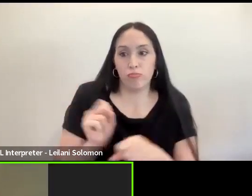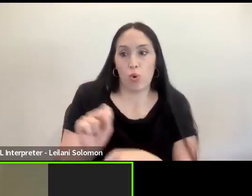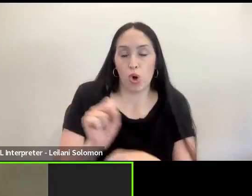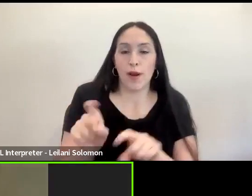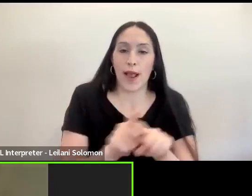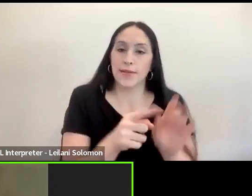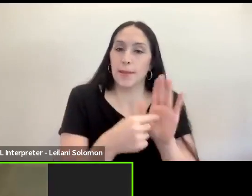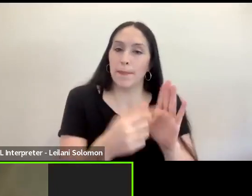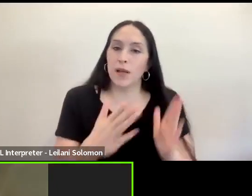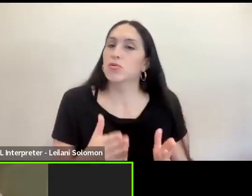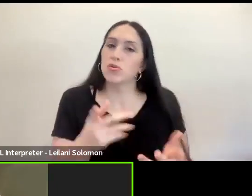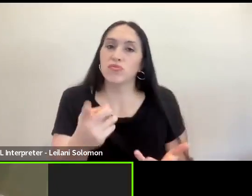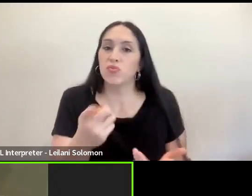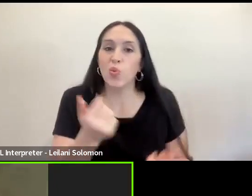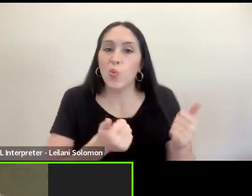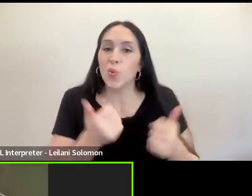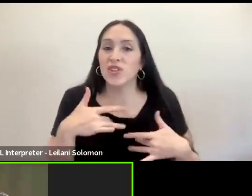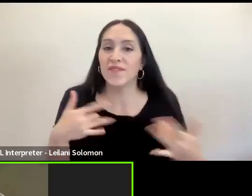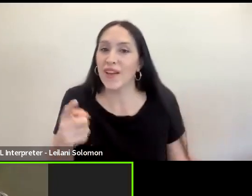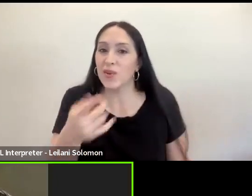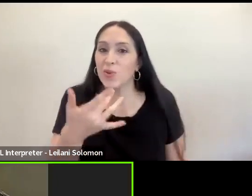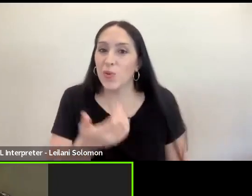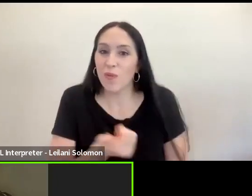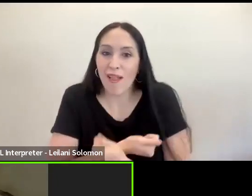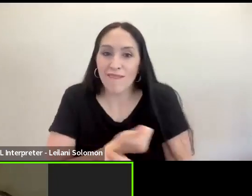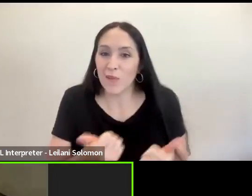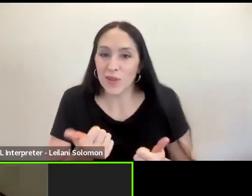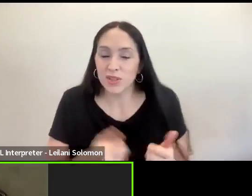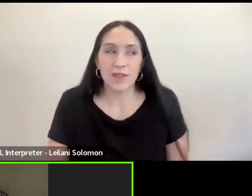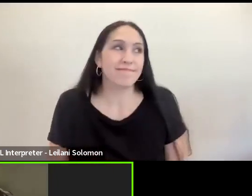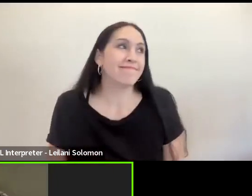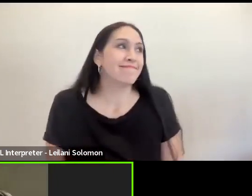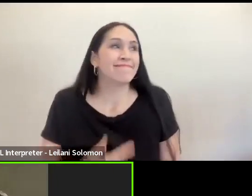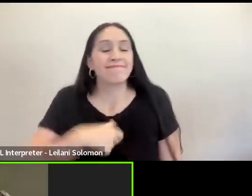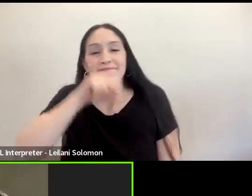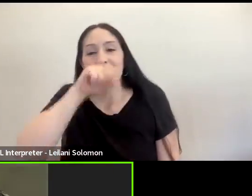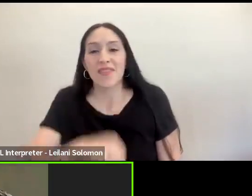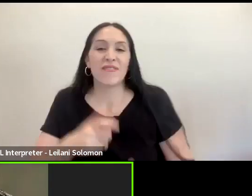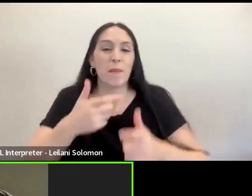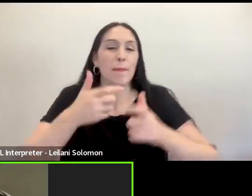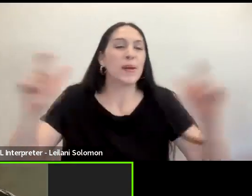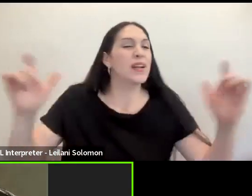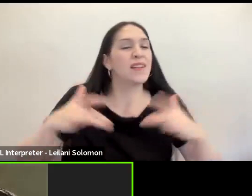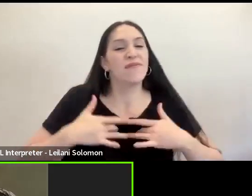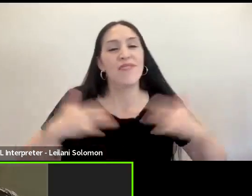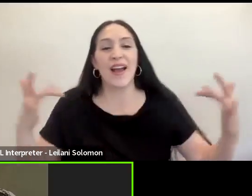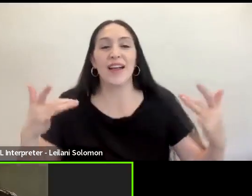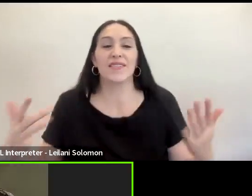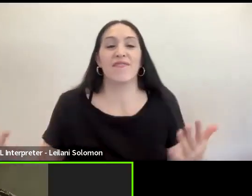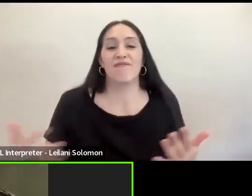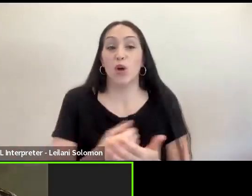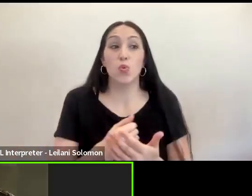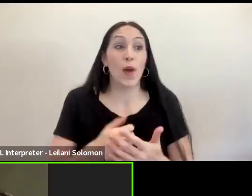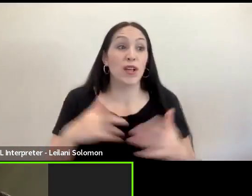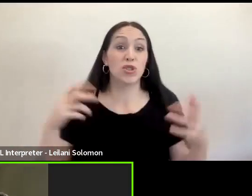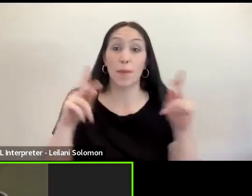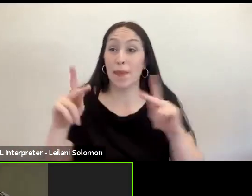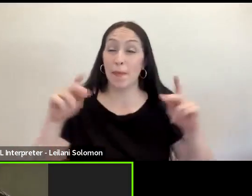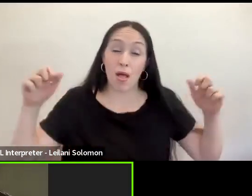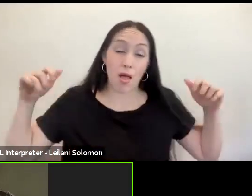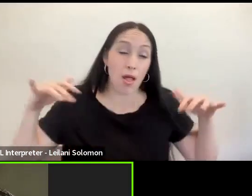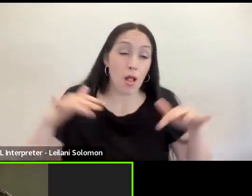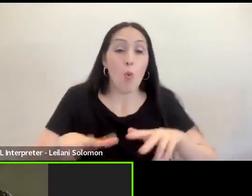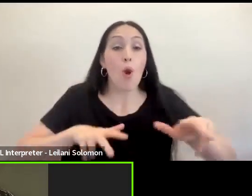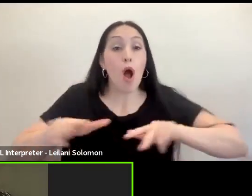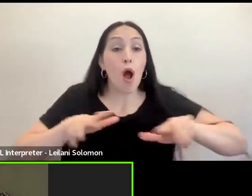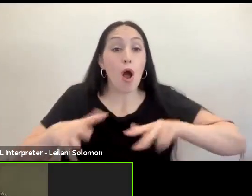like going to, what is it, the big events. So like the fundraiser walks where there's just so many people and so